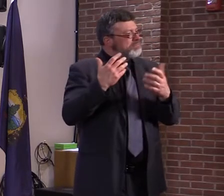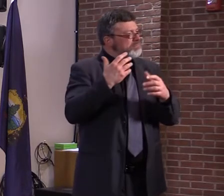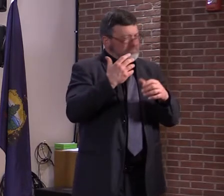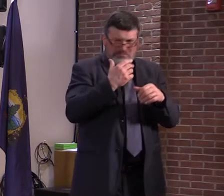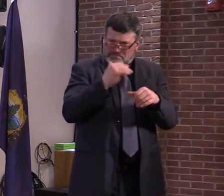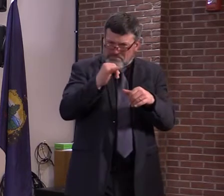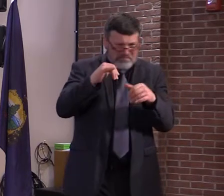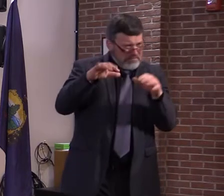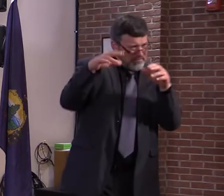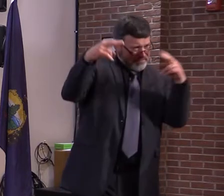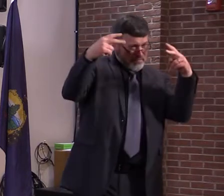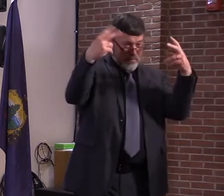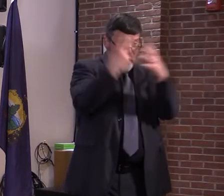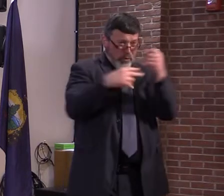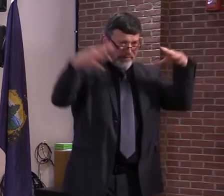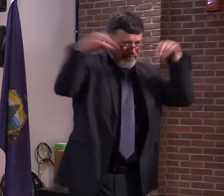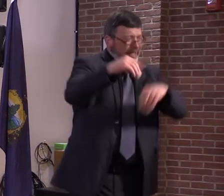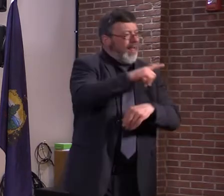at times. I mean,